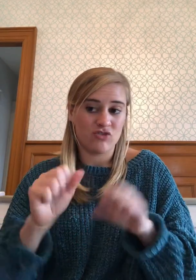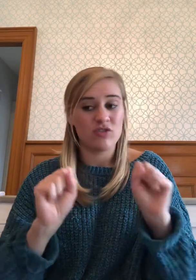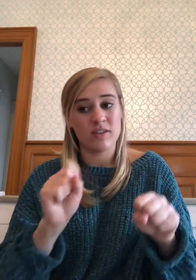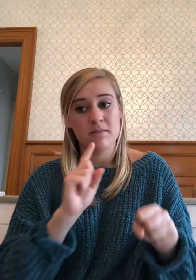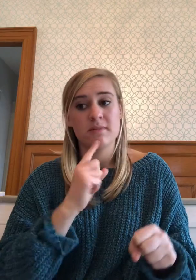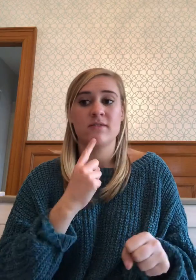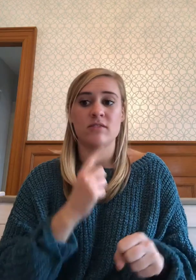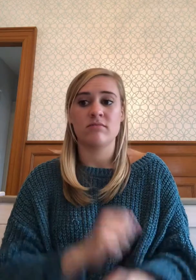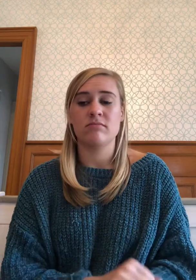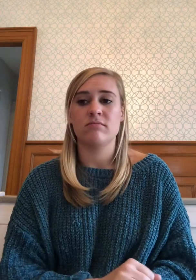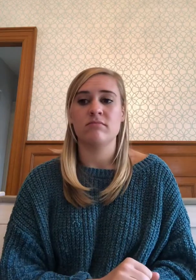This patient